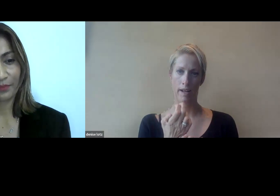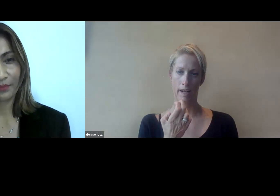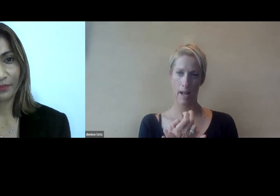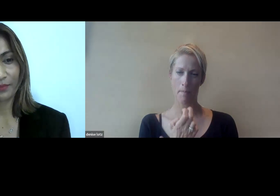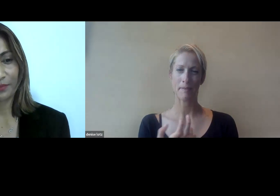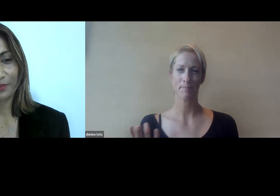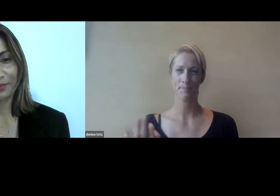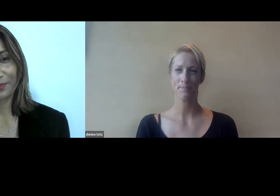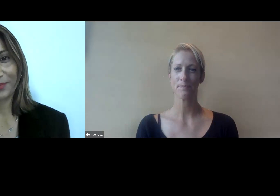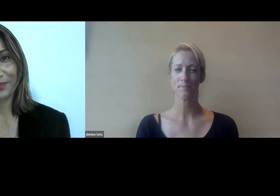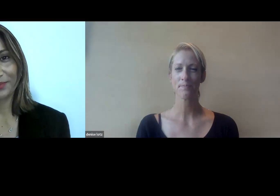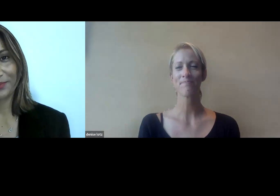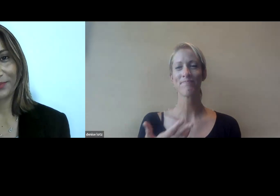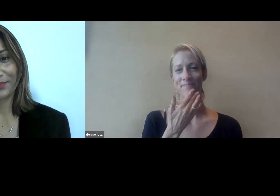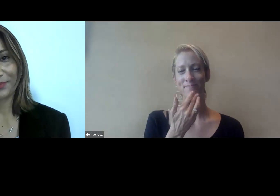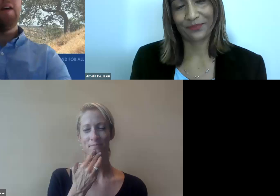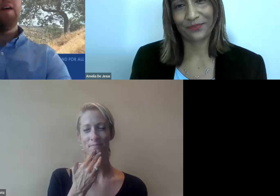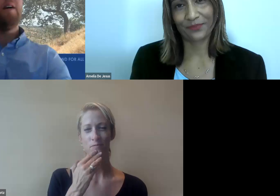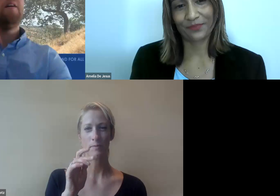Awesome. Thank you so much, Amelia. I think it's